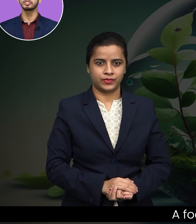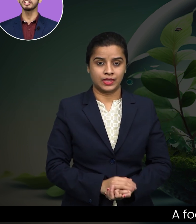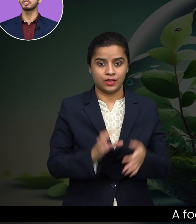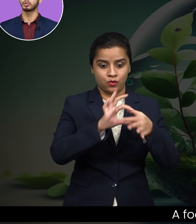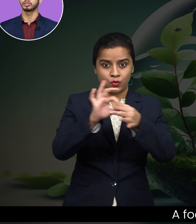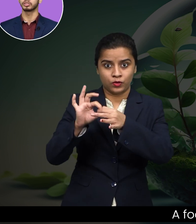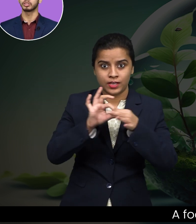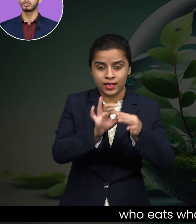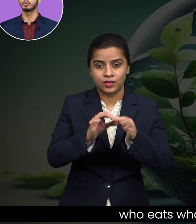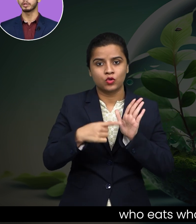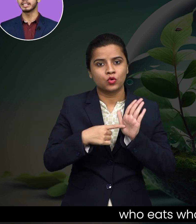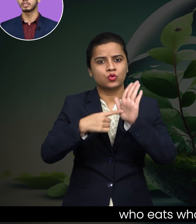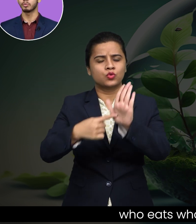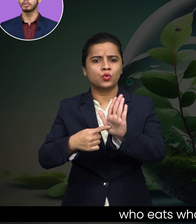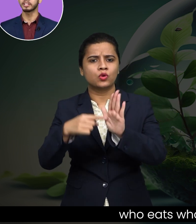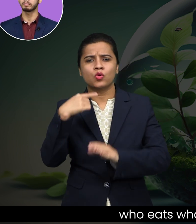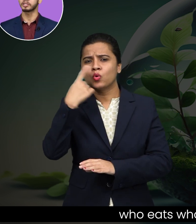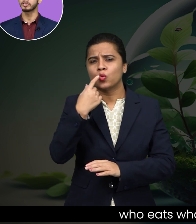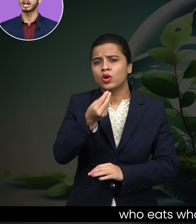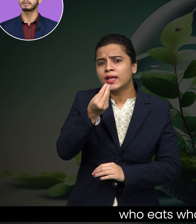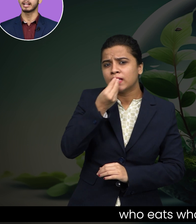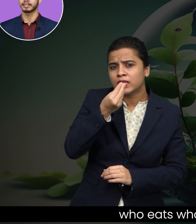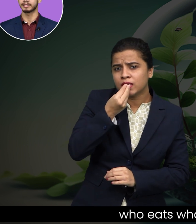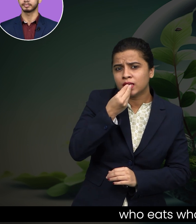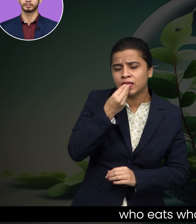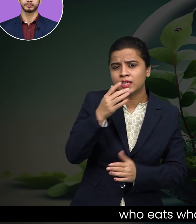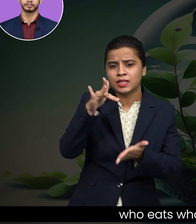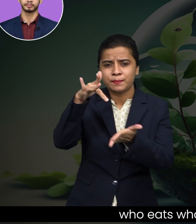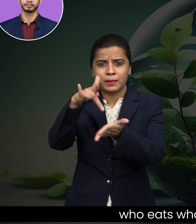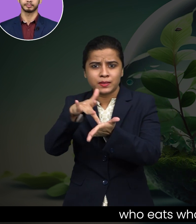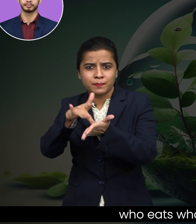A food chain shows who eats what in a particular habitat.